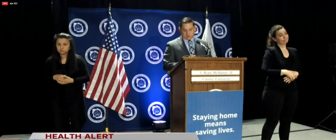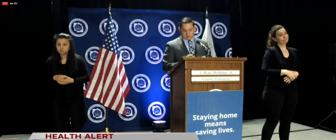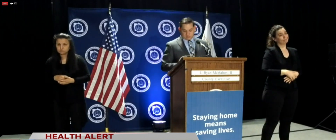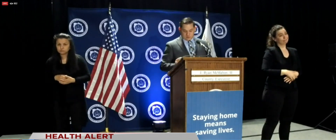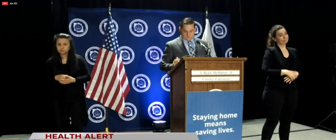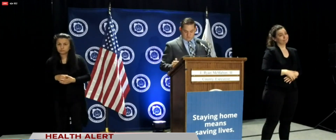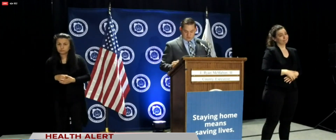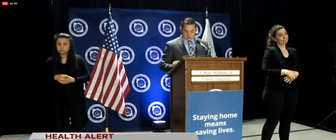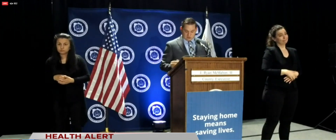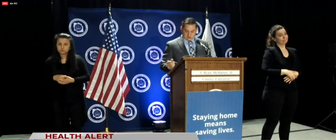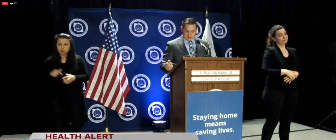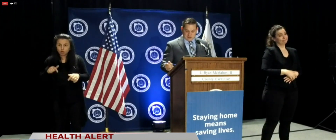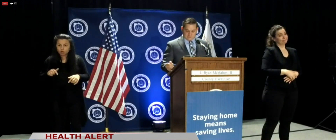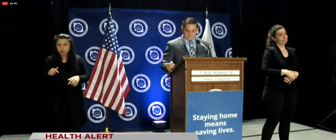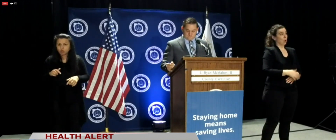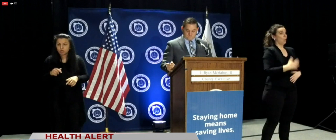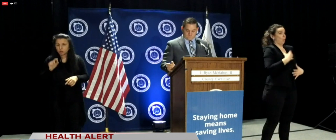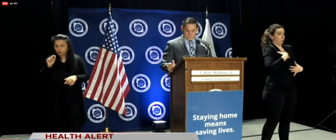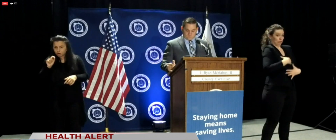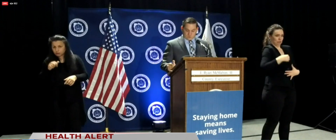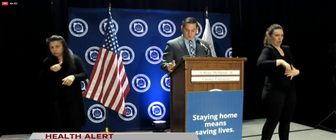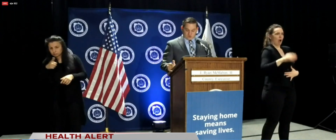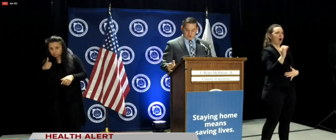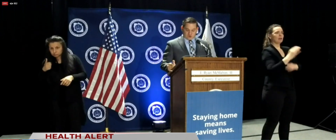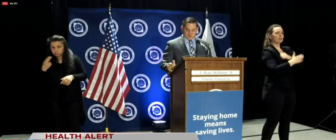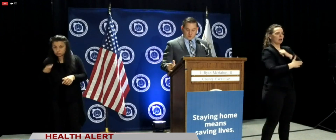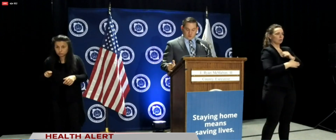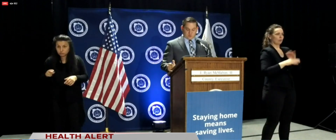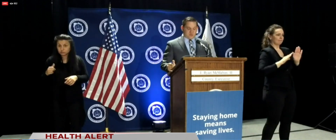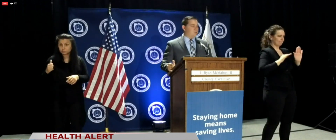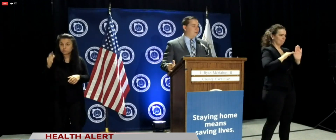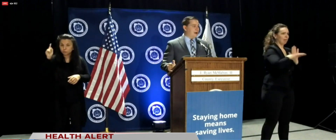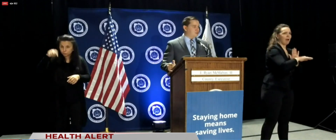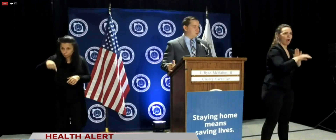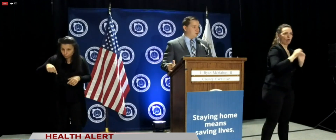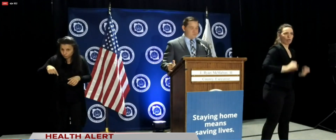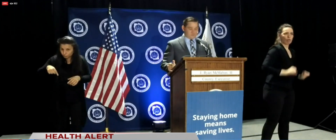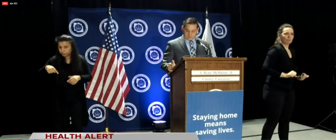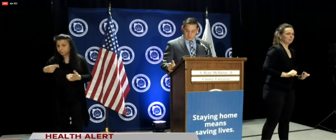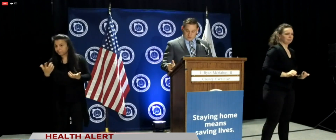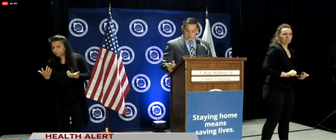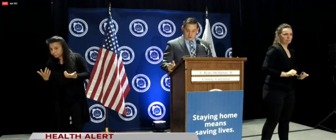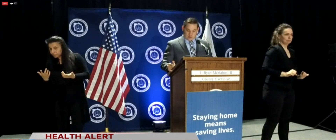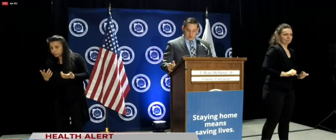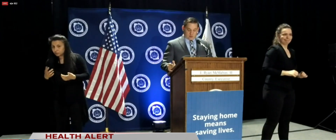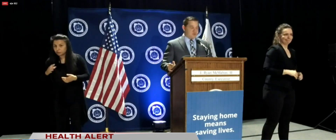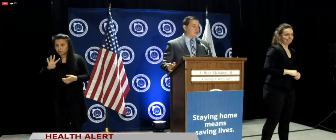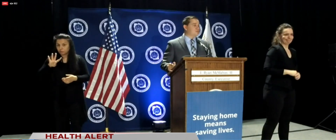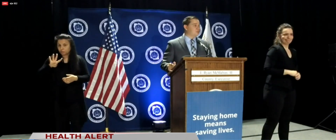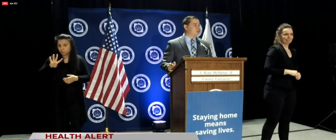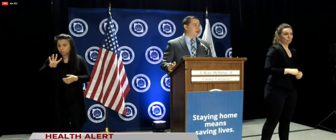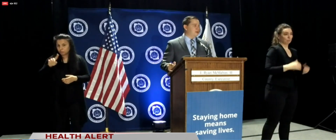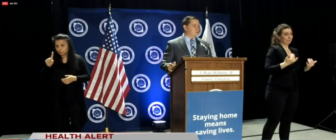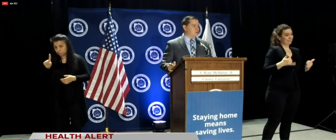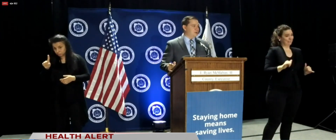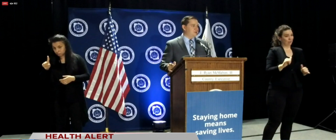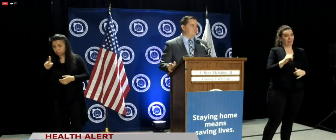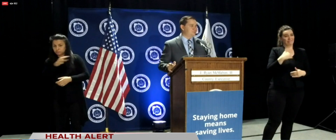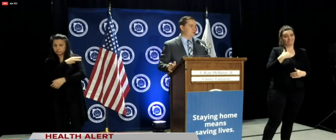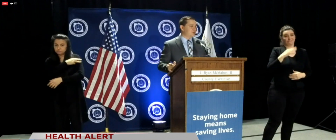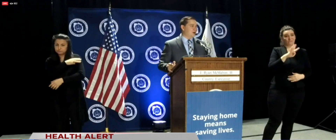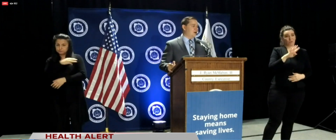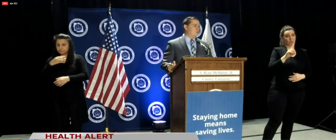with information that said there's still 41 people in the hospital, or there's less people in the hospital,